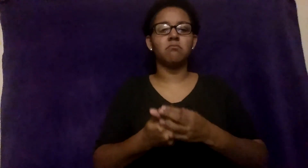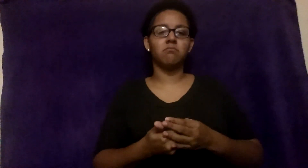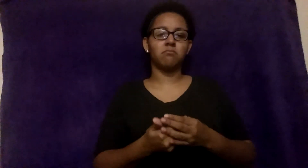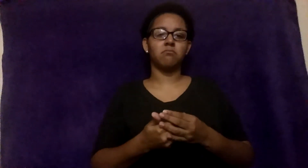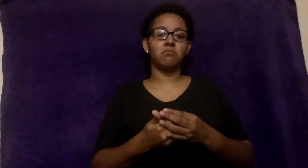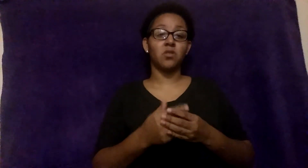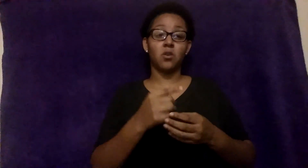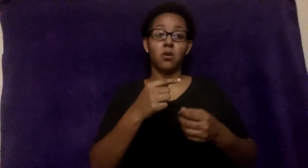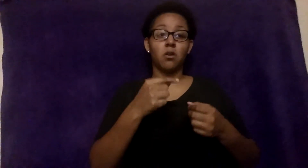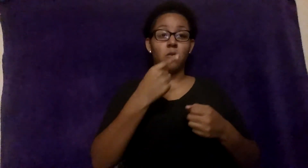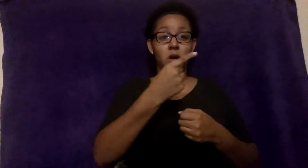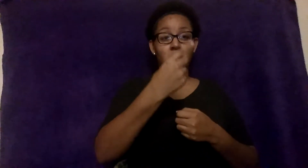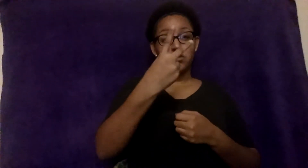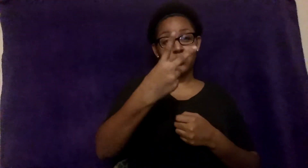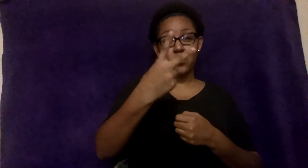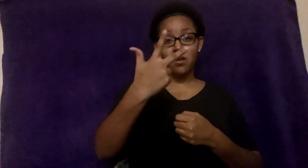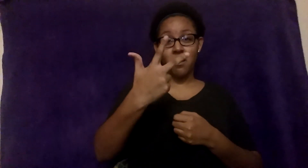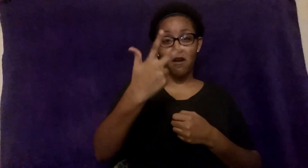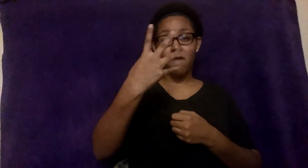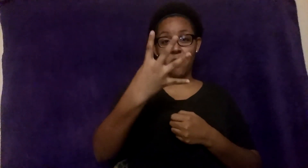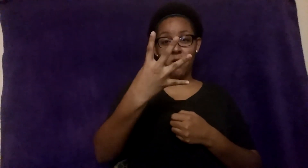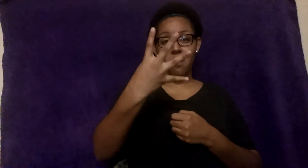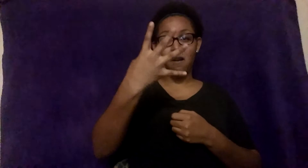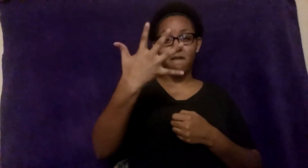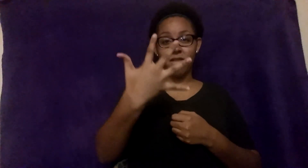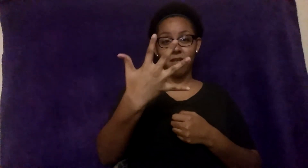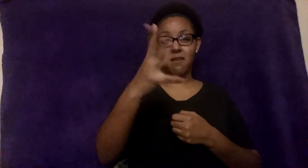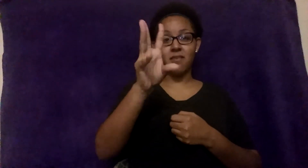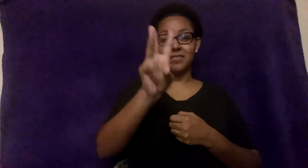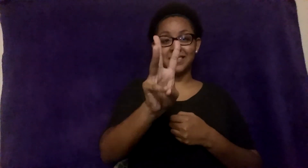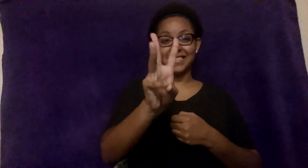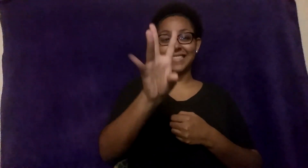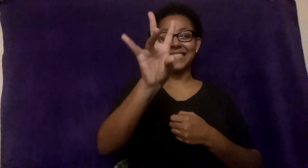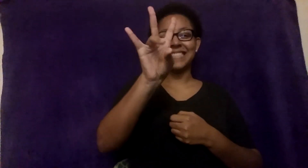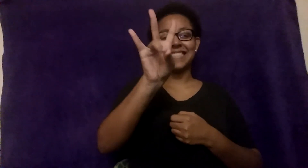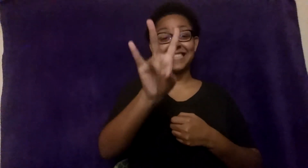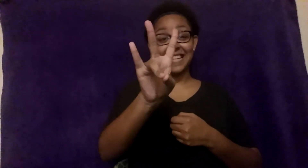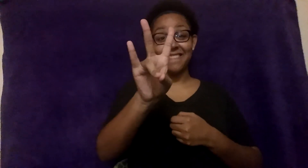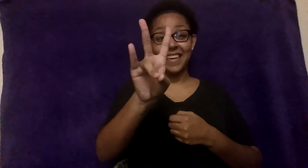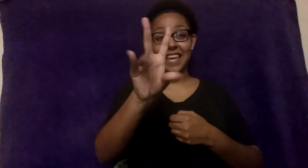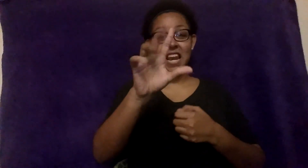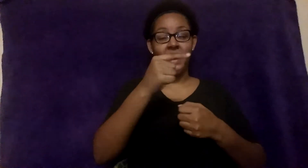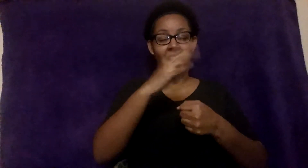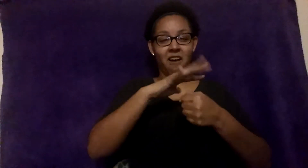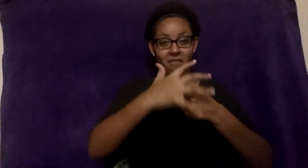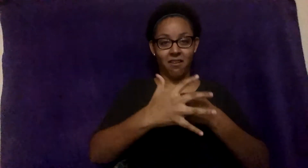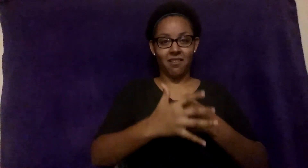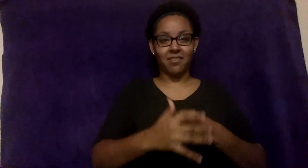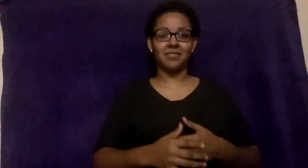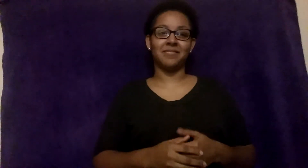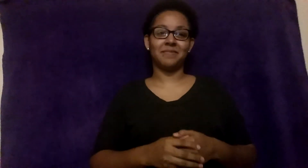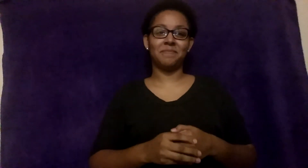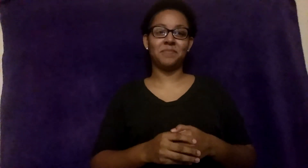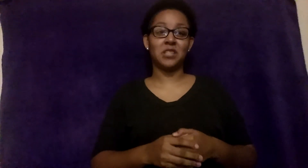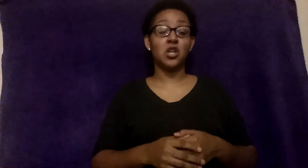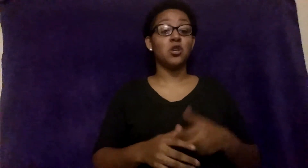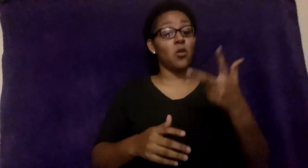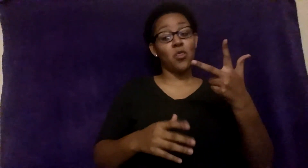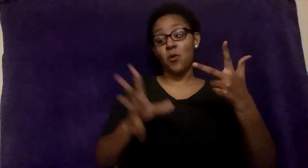1, 2, 3, 4, 5, 6, 7 avocados. So 3 plus 4 is equal to